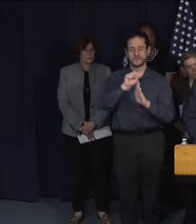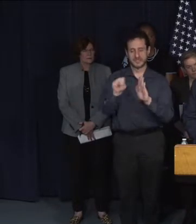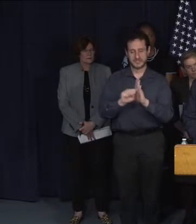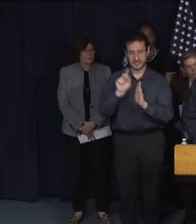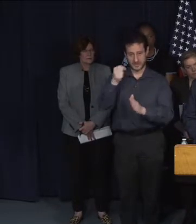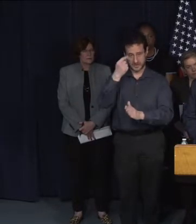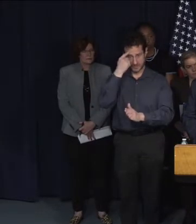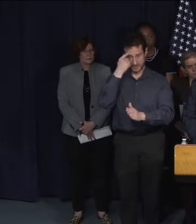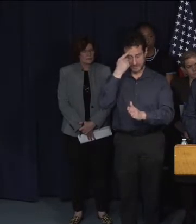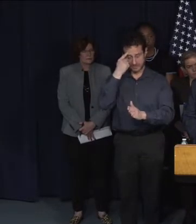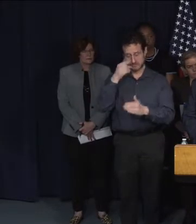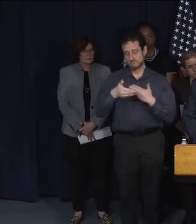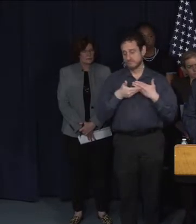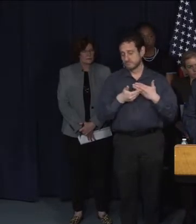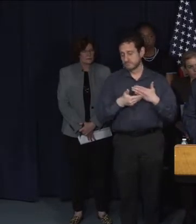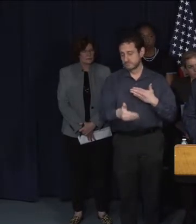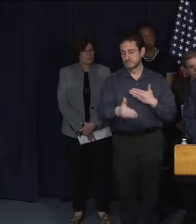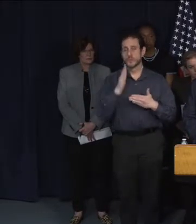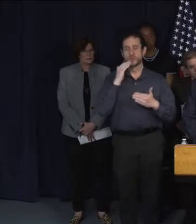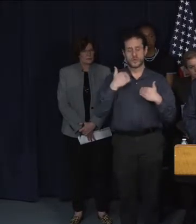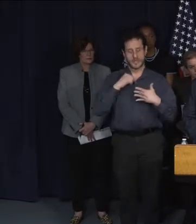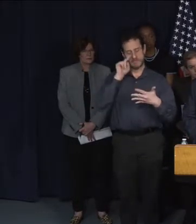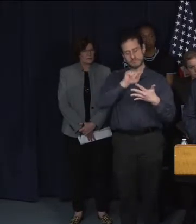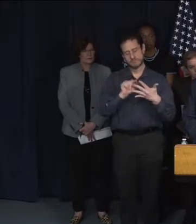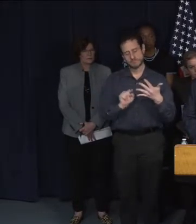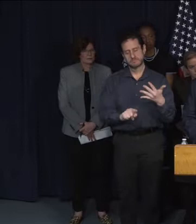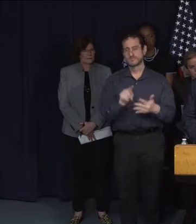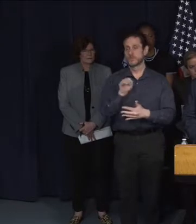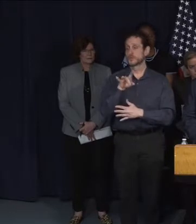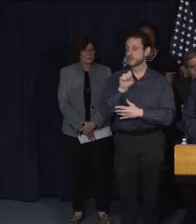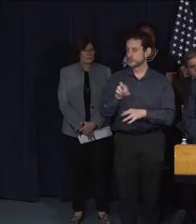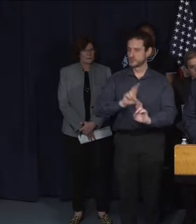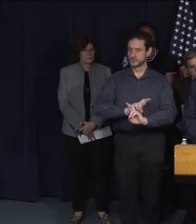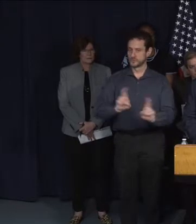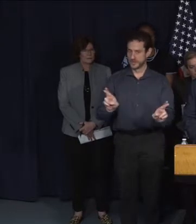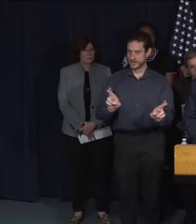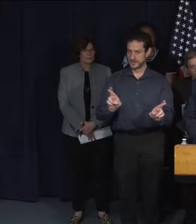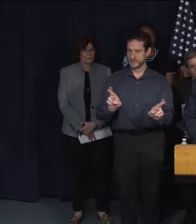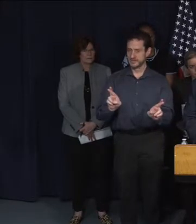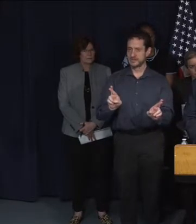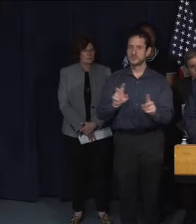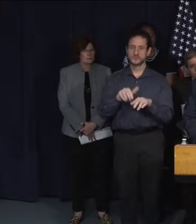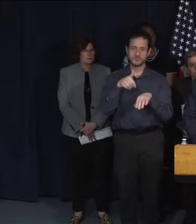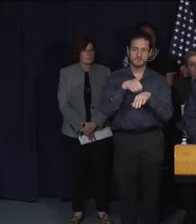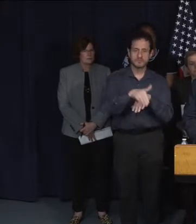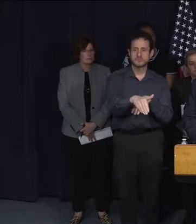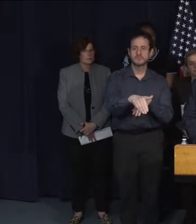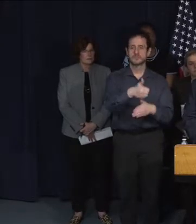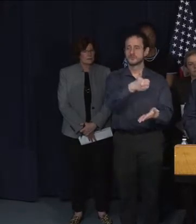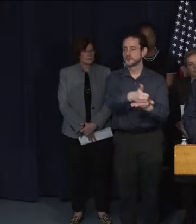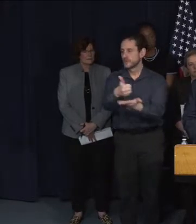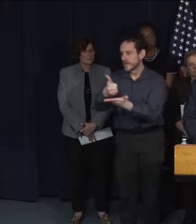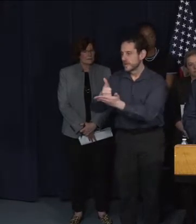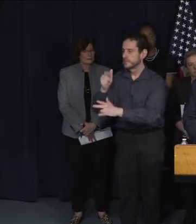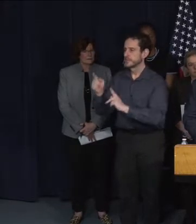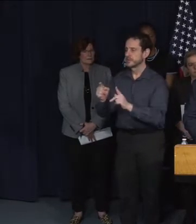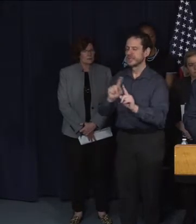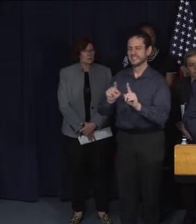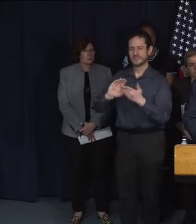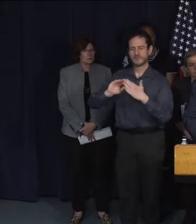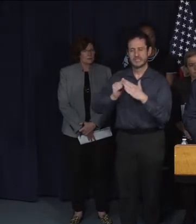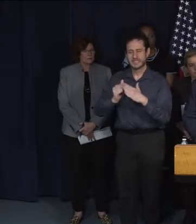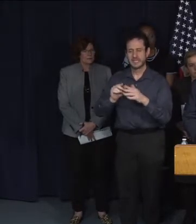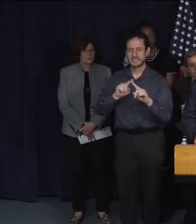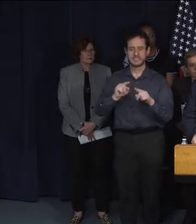moving forward, we will have all the tools in play and rapidly available to deploy to assist cities and